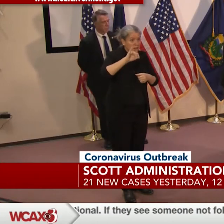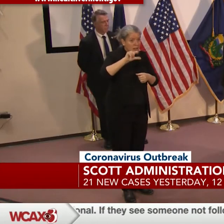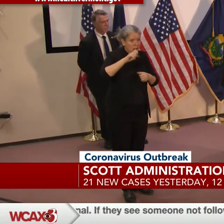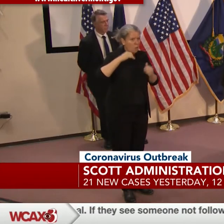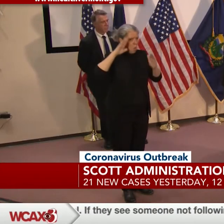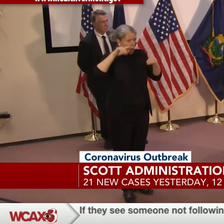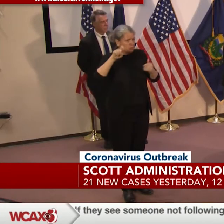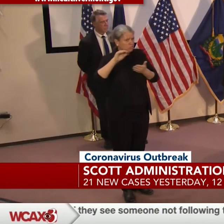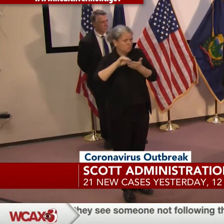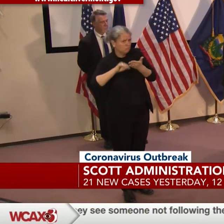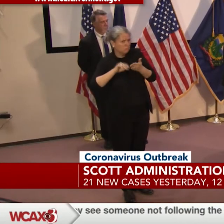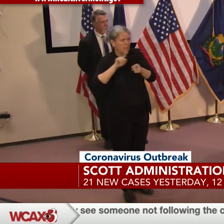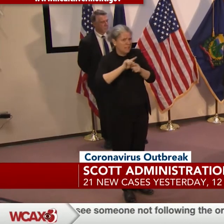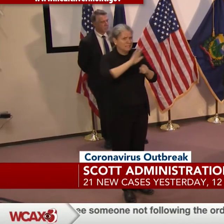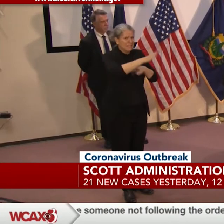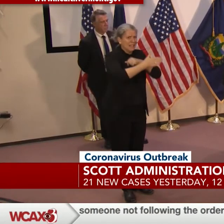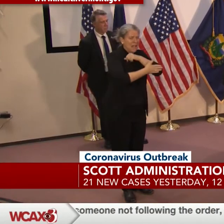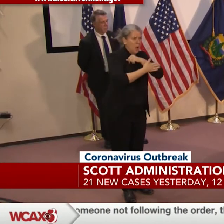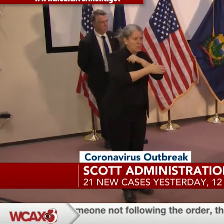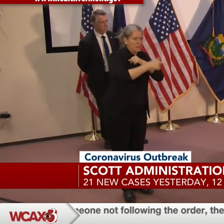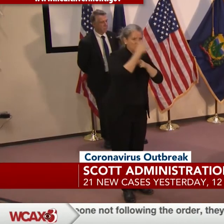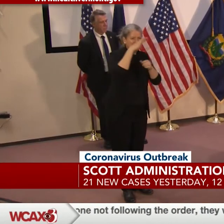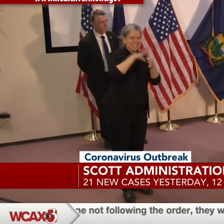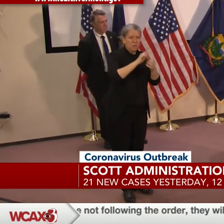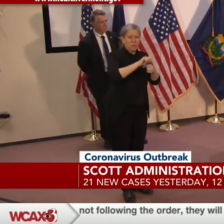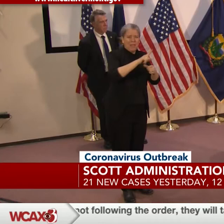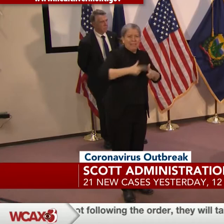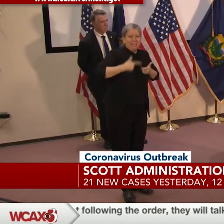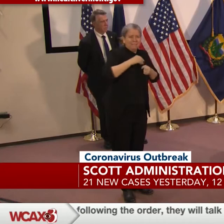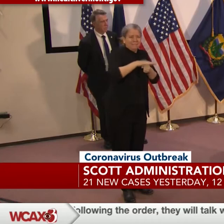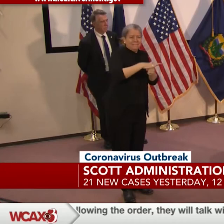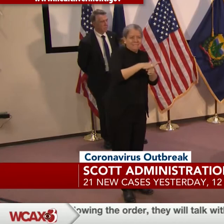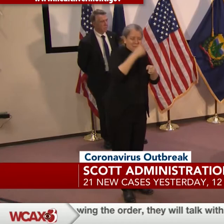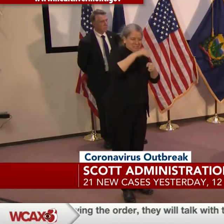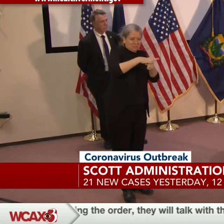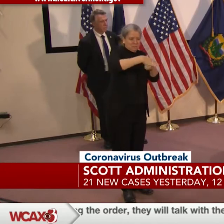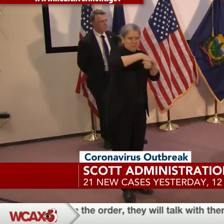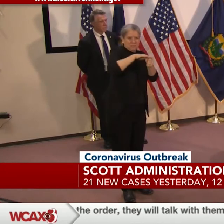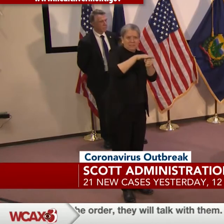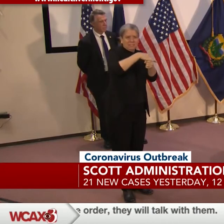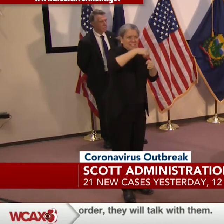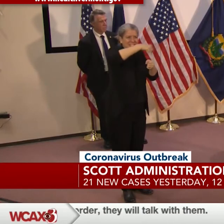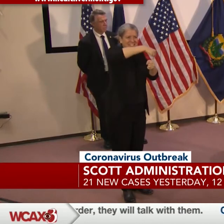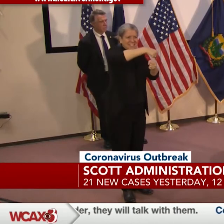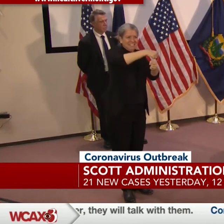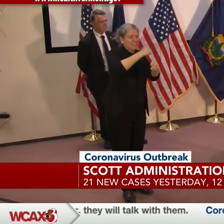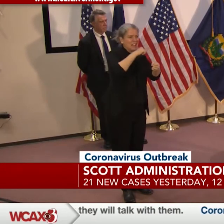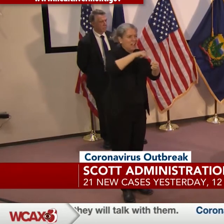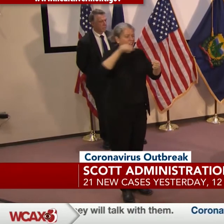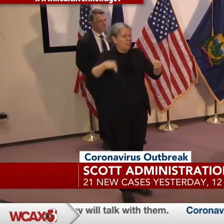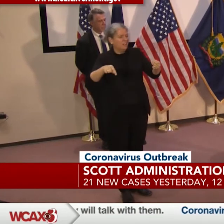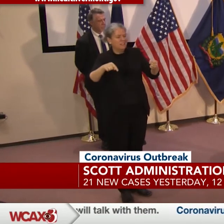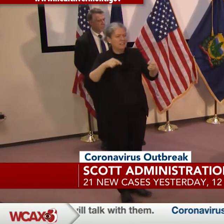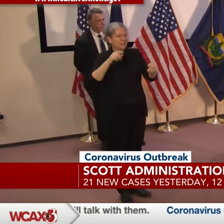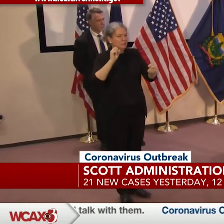Isle County, because it would have to do with the place of residence, not the place where the test was done.